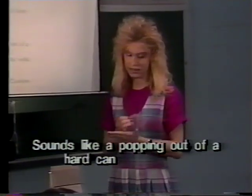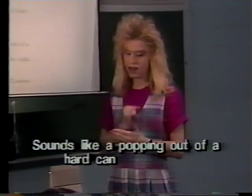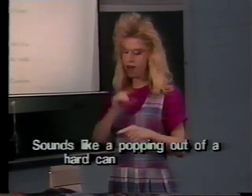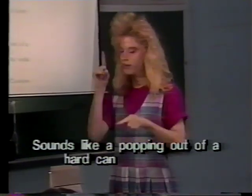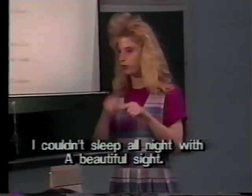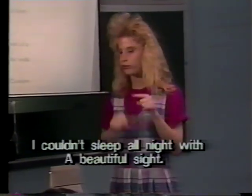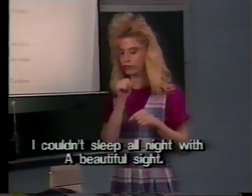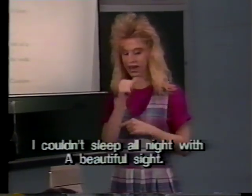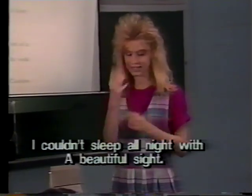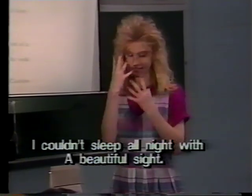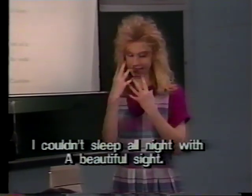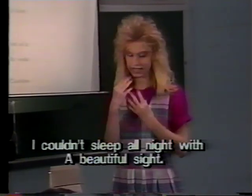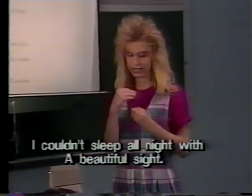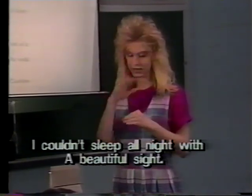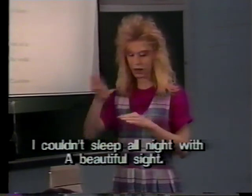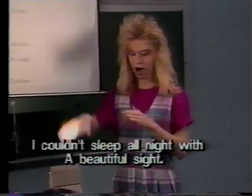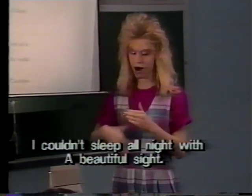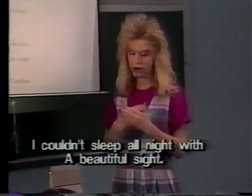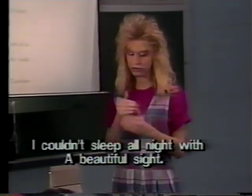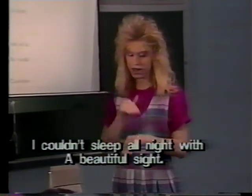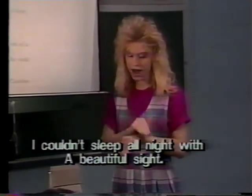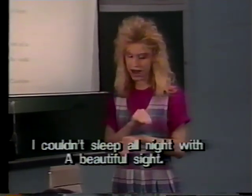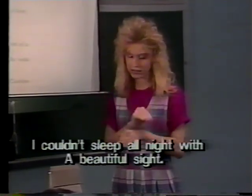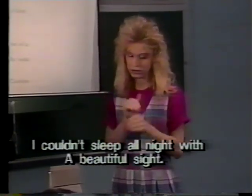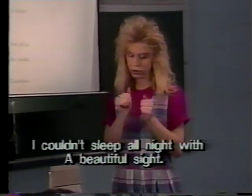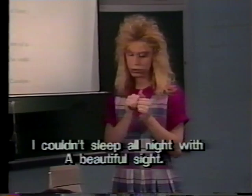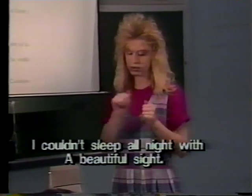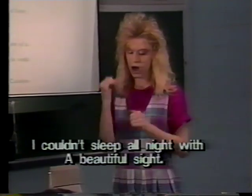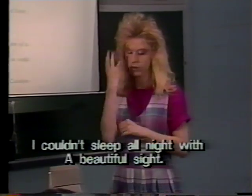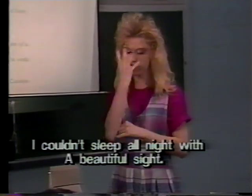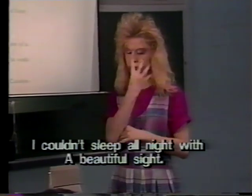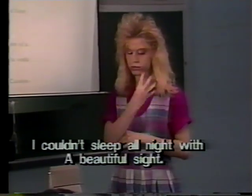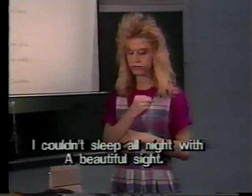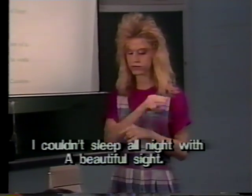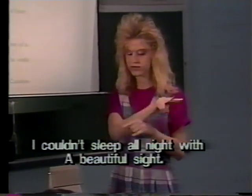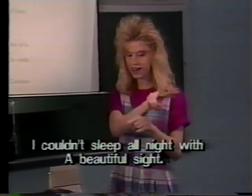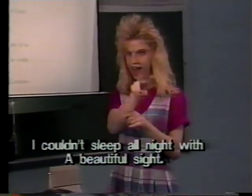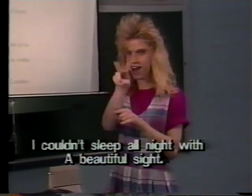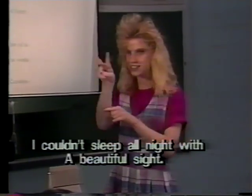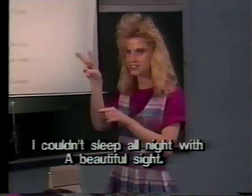I couldn't sleep all night with a beautiful face.